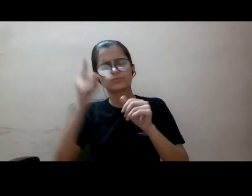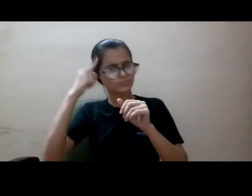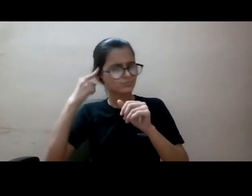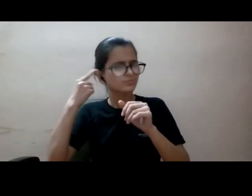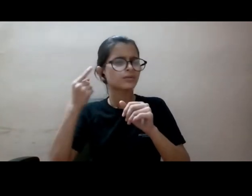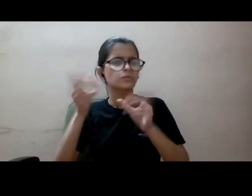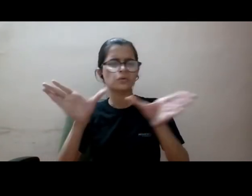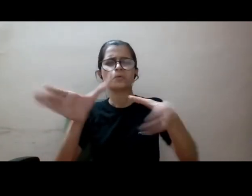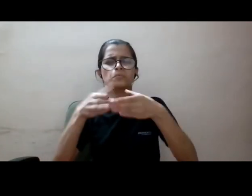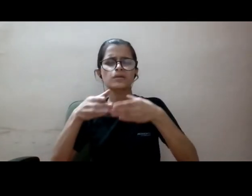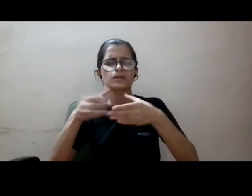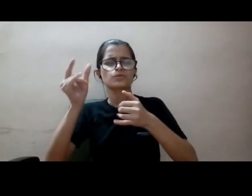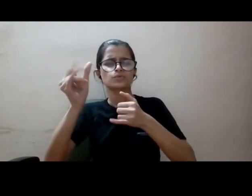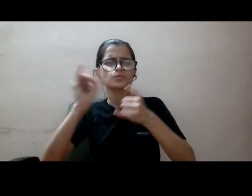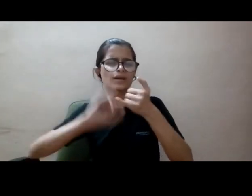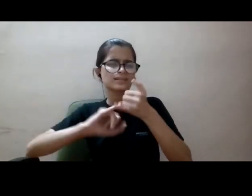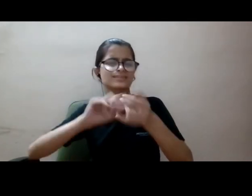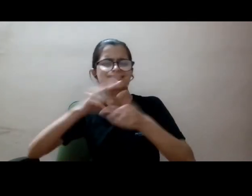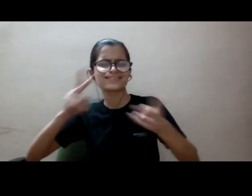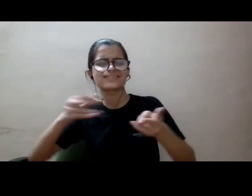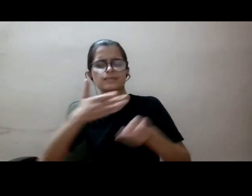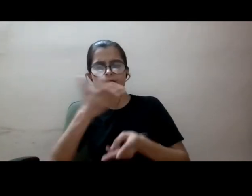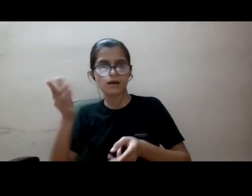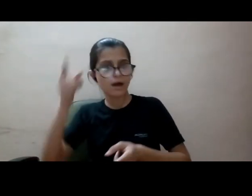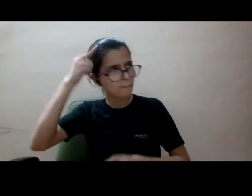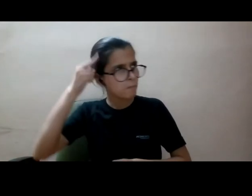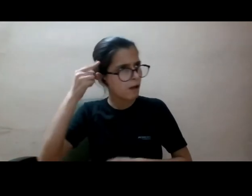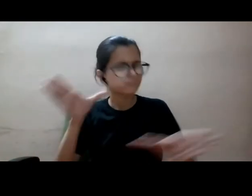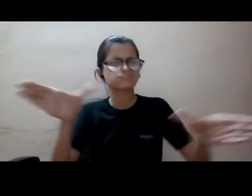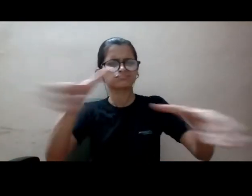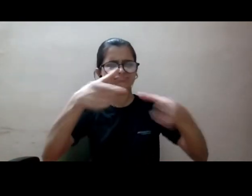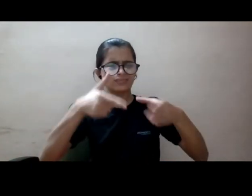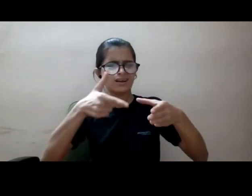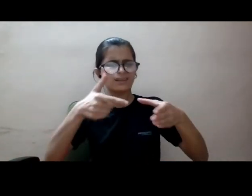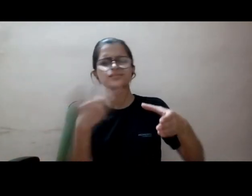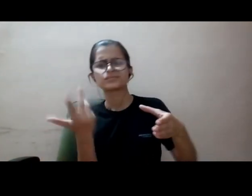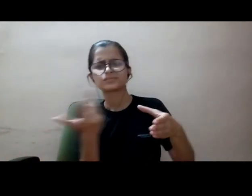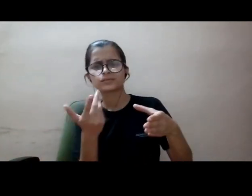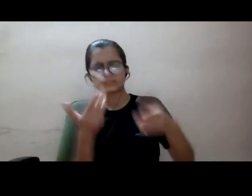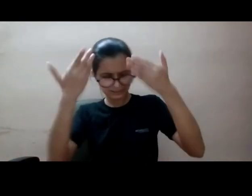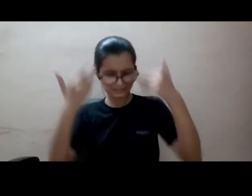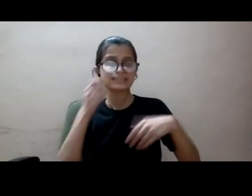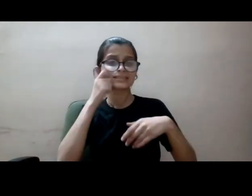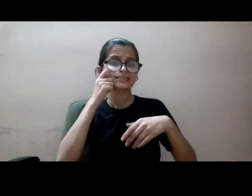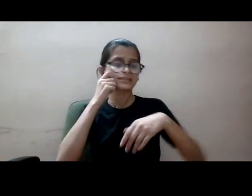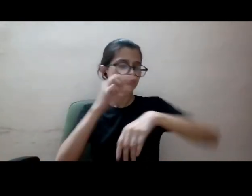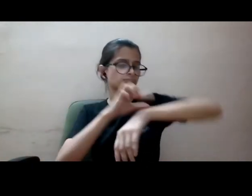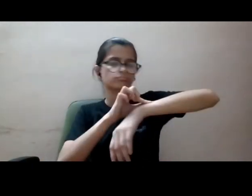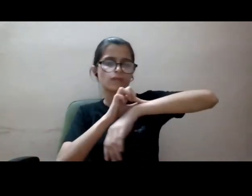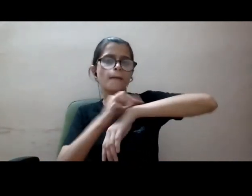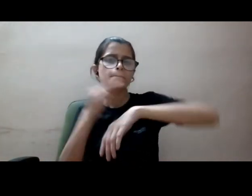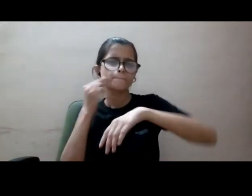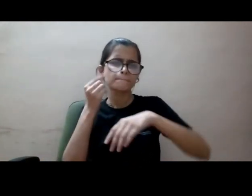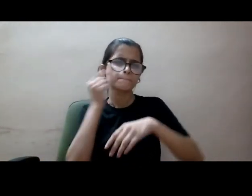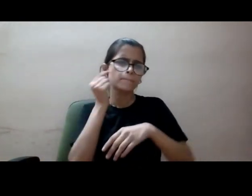over, are you, you know, how Black are you, right, in terms of your skin pigmentation? And that there's